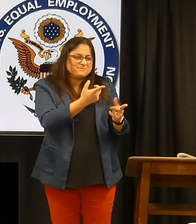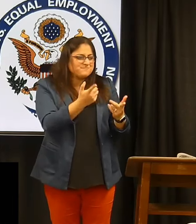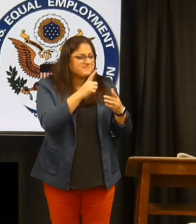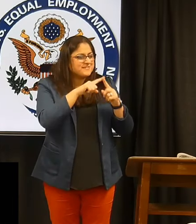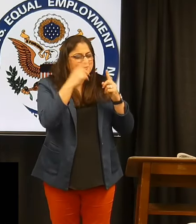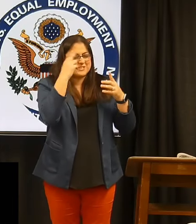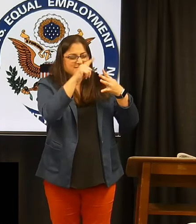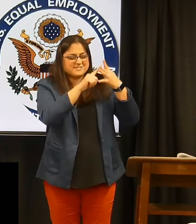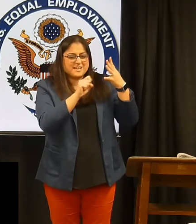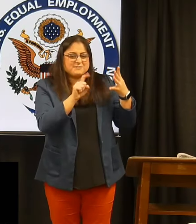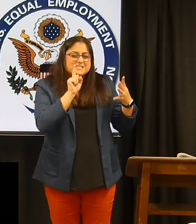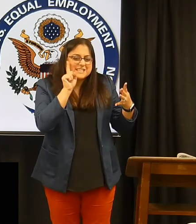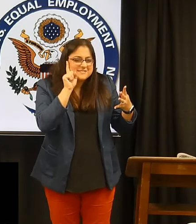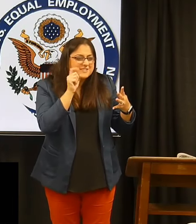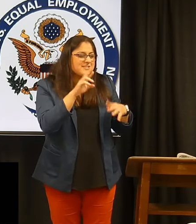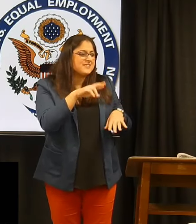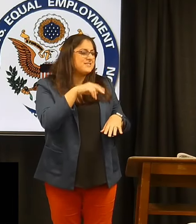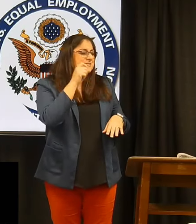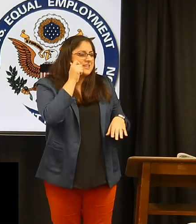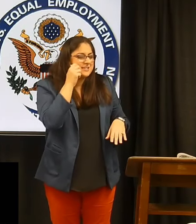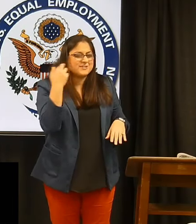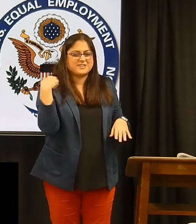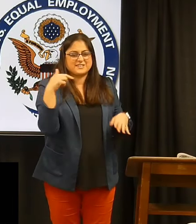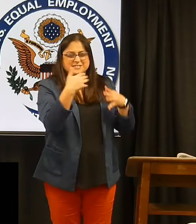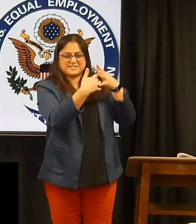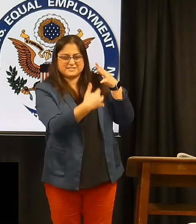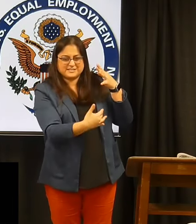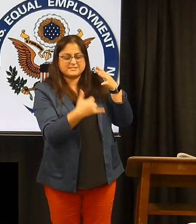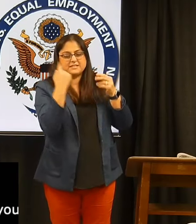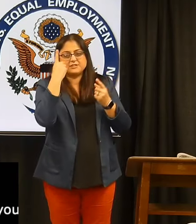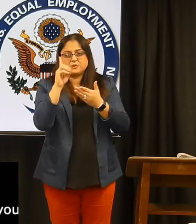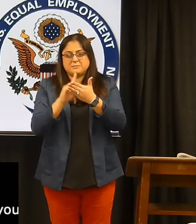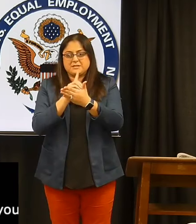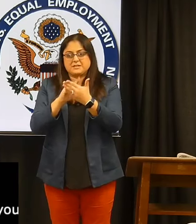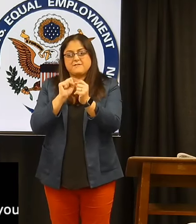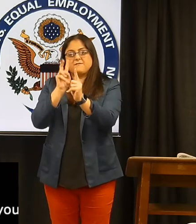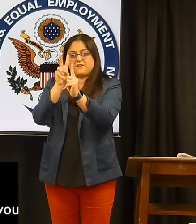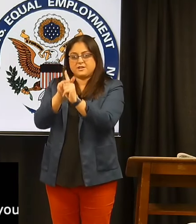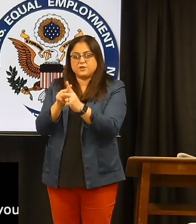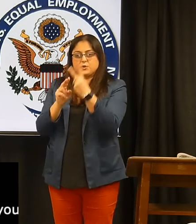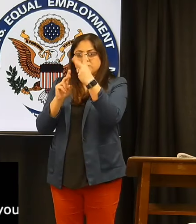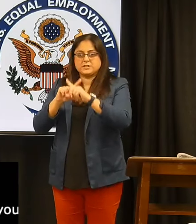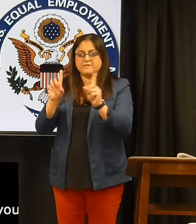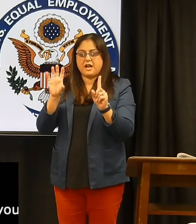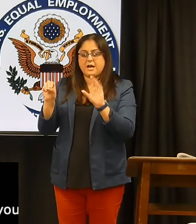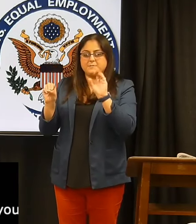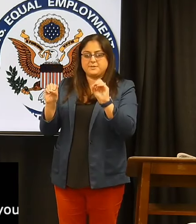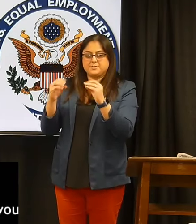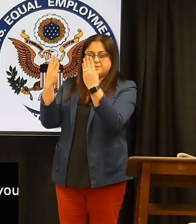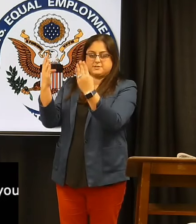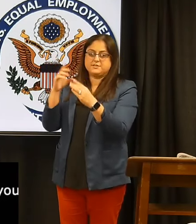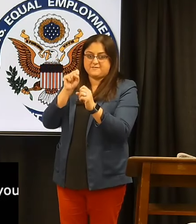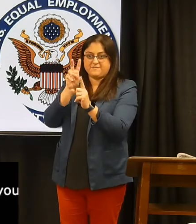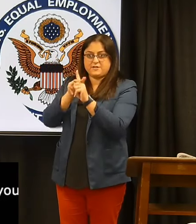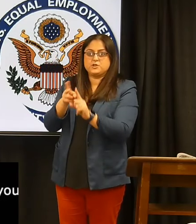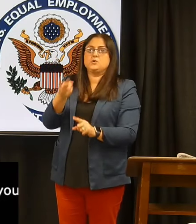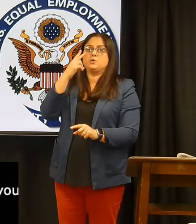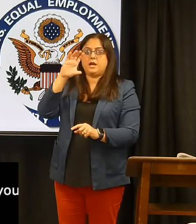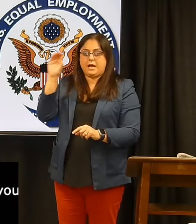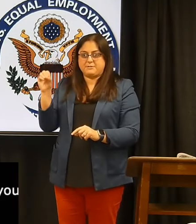you for that agency for a whole bunch of different reasons. Maybe you're deaf, your religion, whatever. That's discrimination. And you can